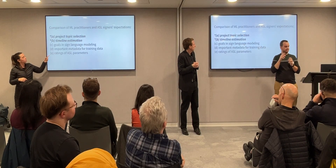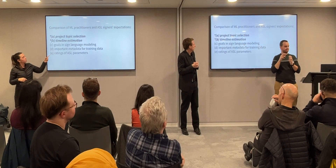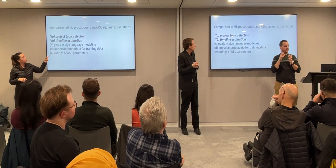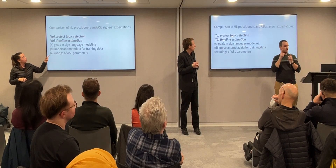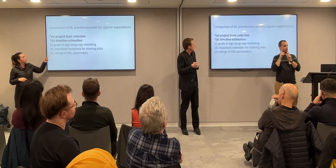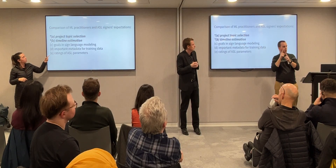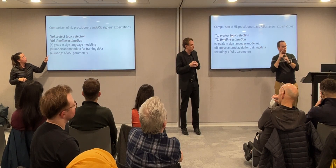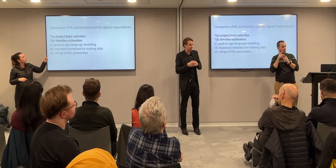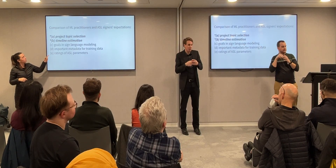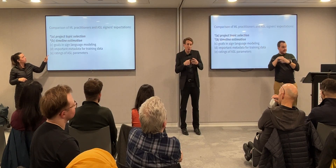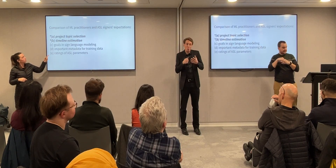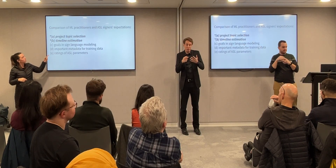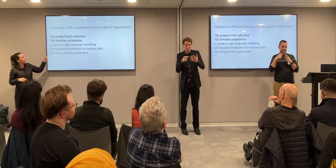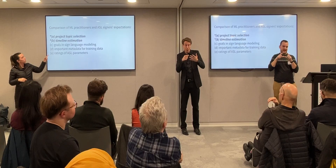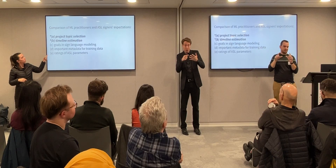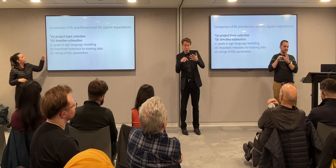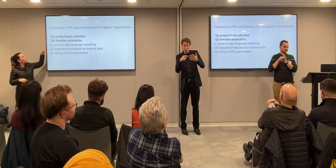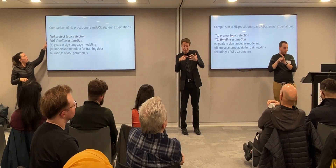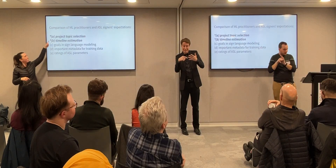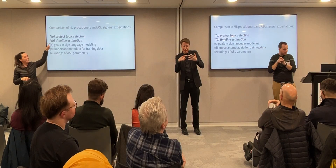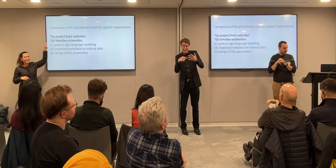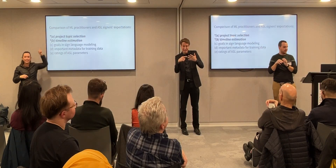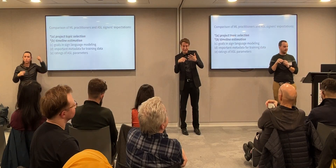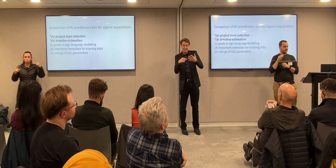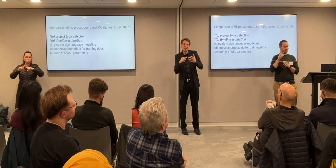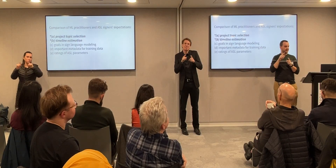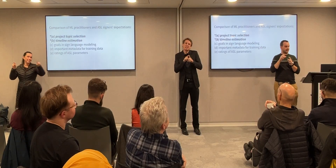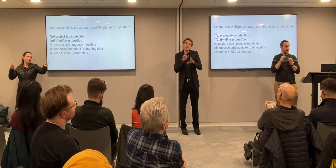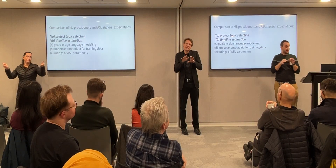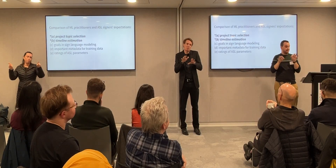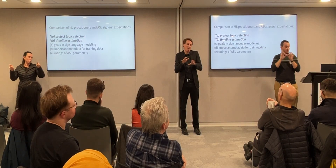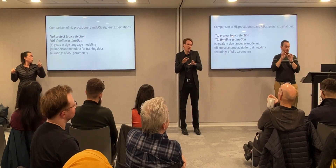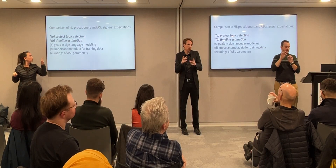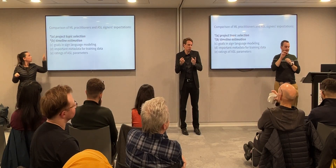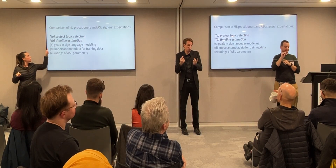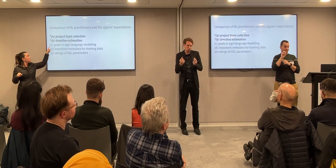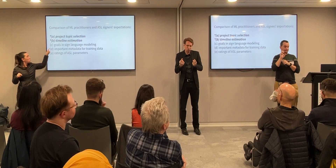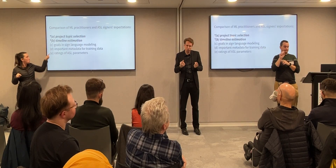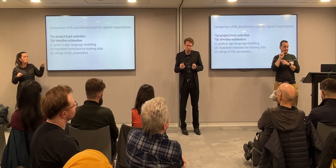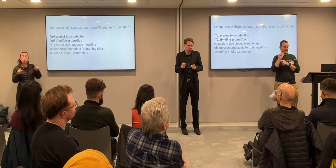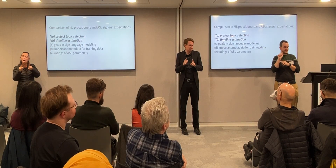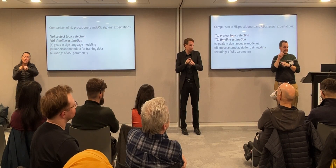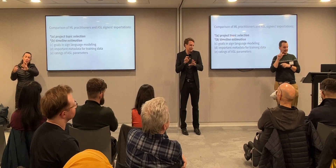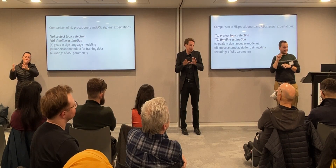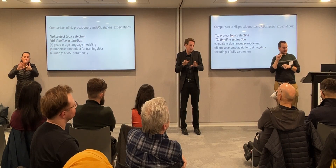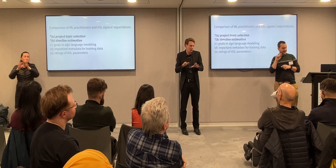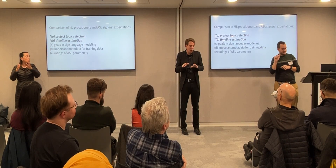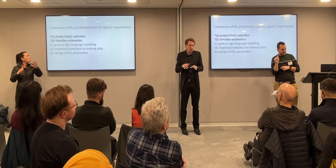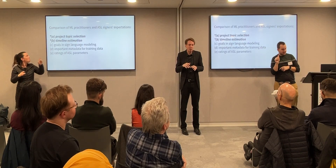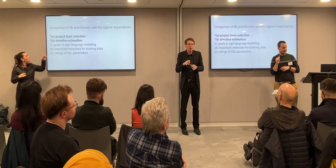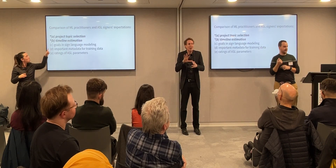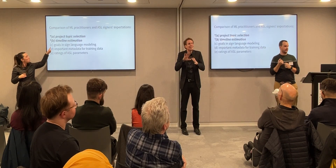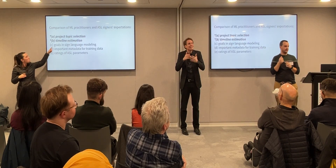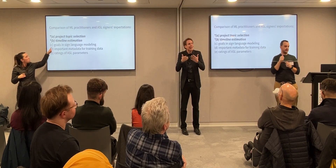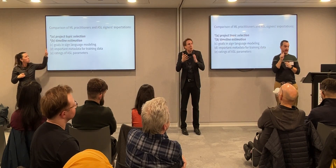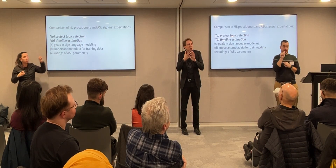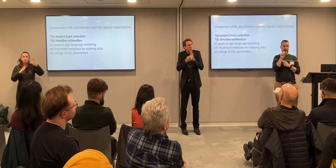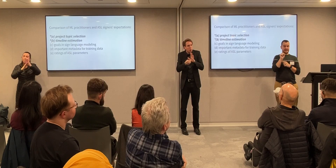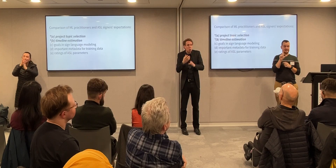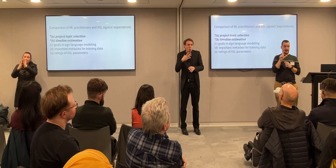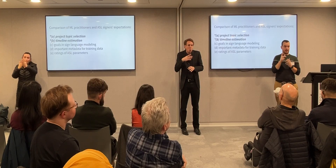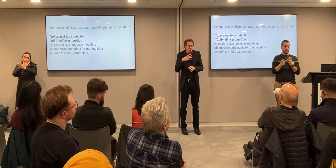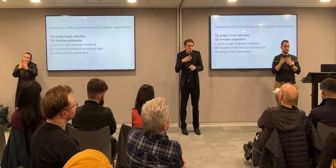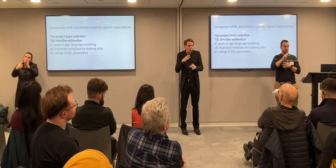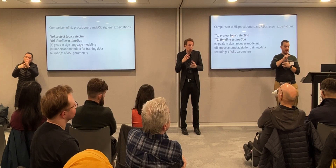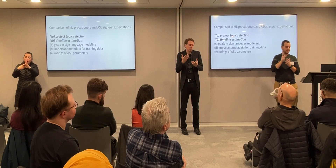similar responses from both groups. The responses about goals in sign language modeling were quite similar,